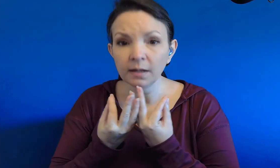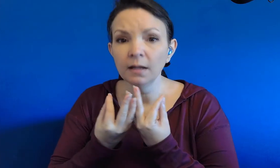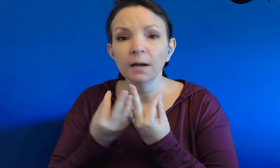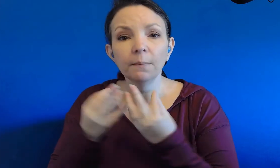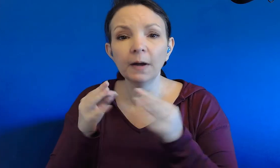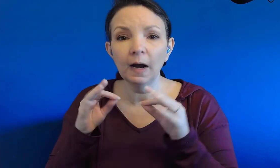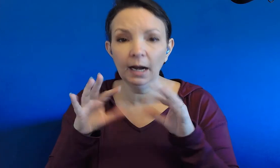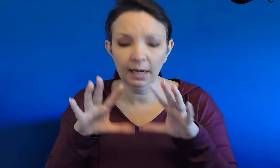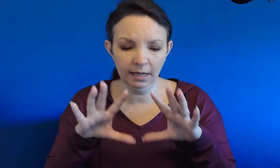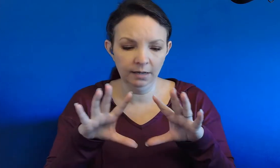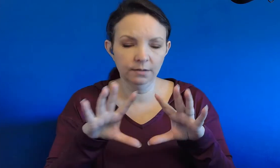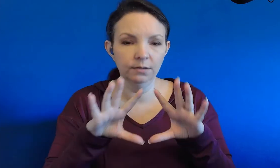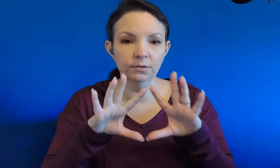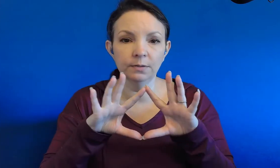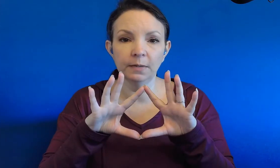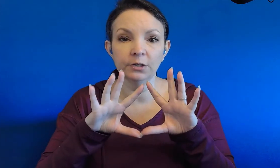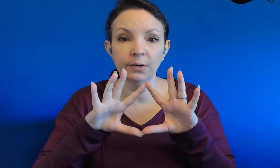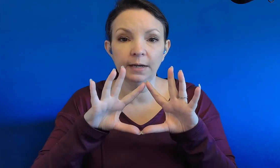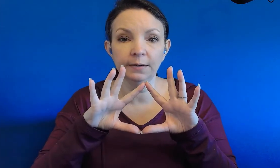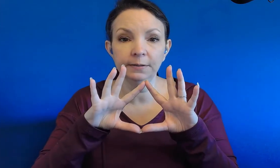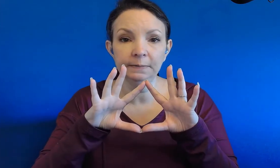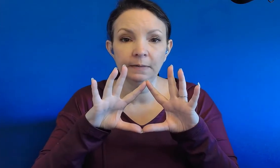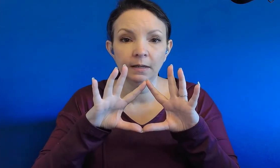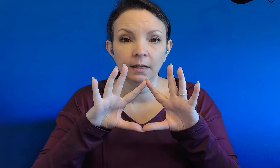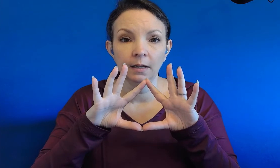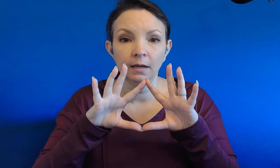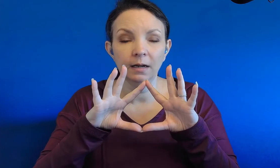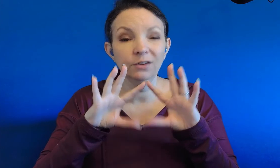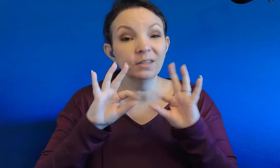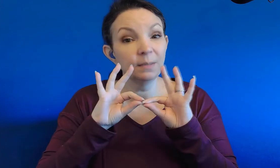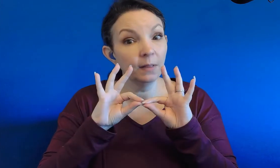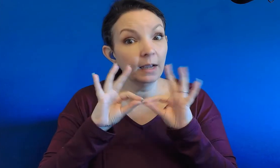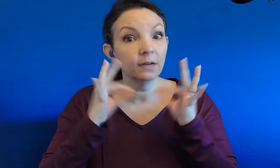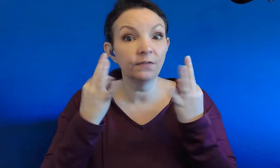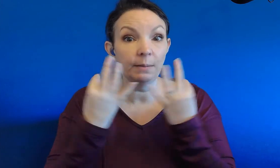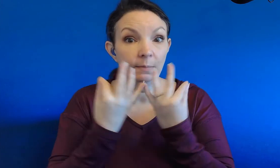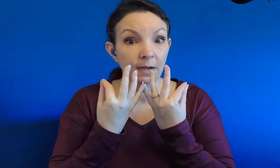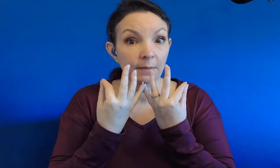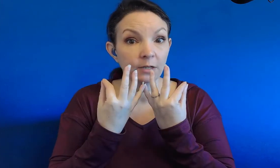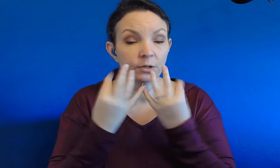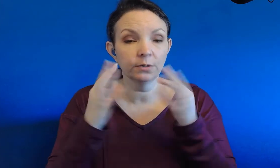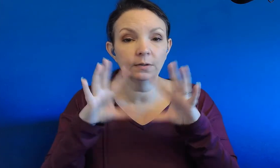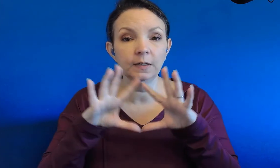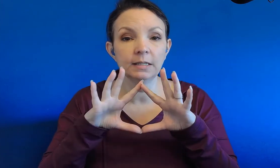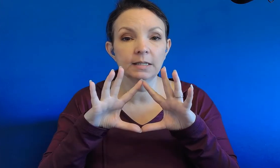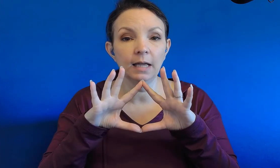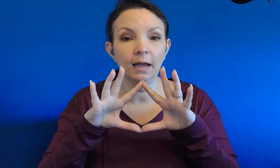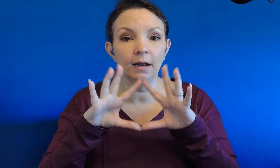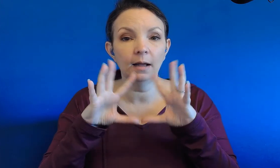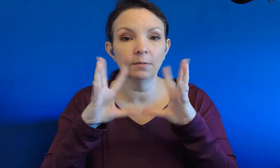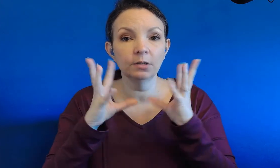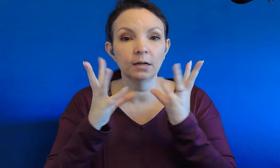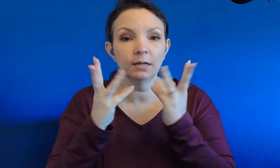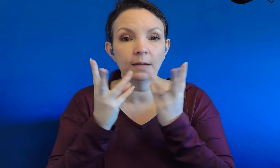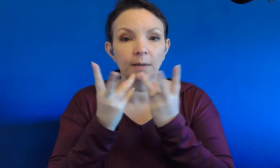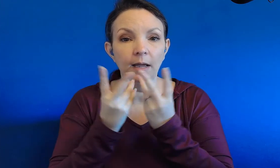But I use my triangle. And I do the same thing like I did family, make a circle. Instead, I'm just going to take my hand and